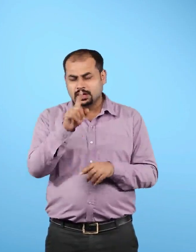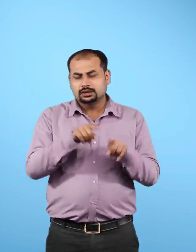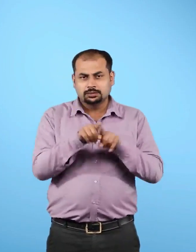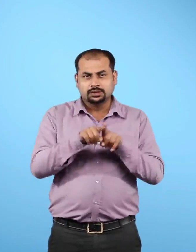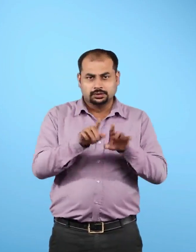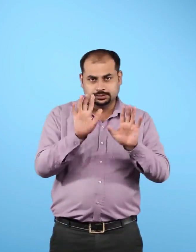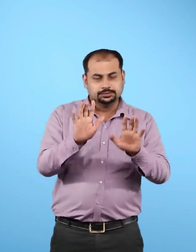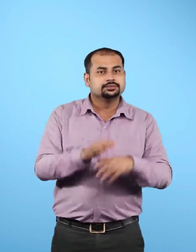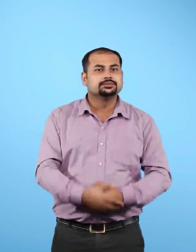For example,